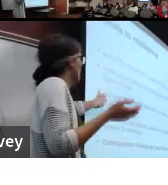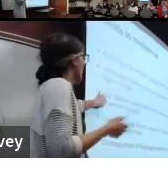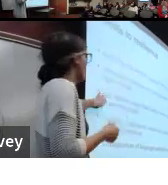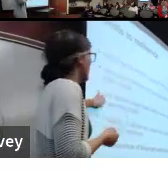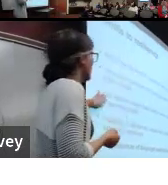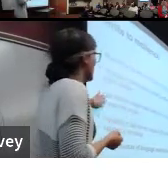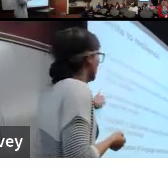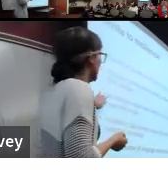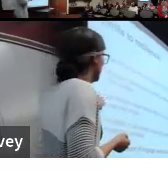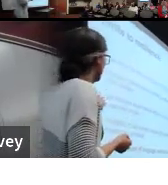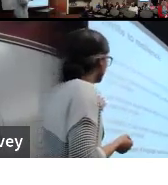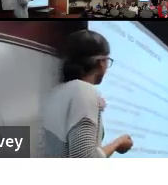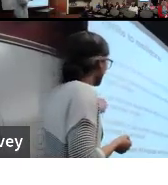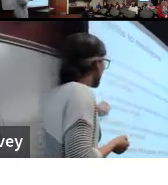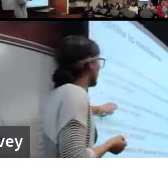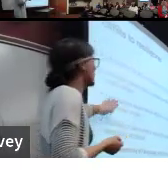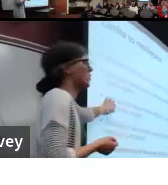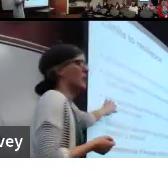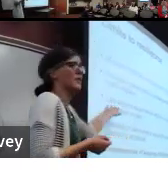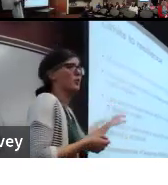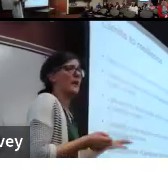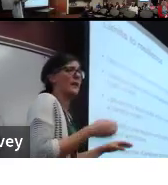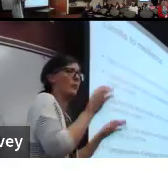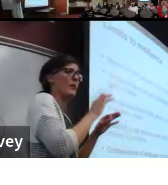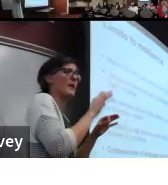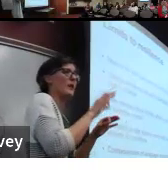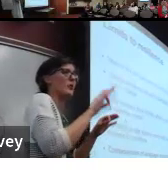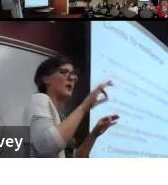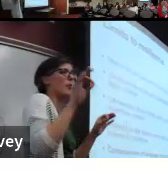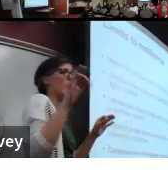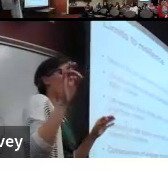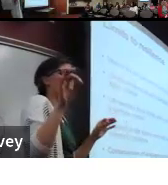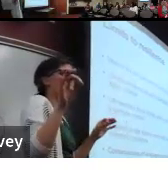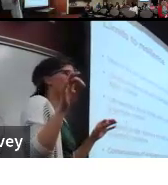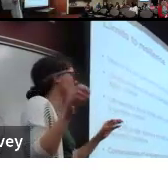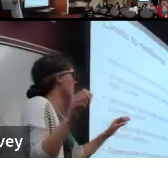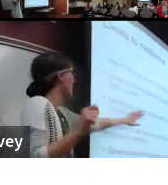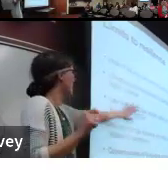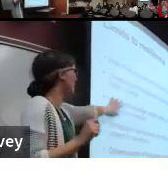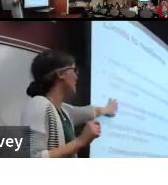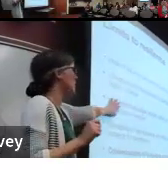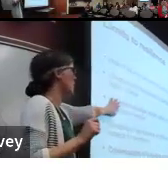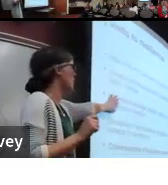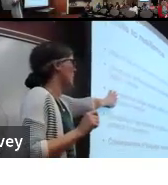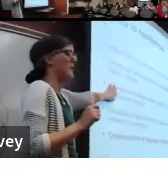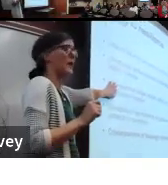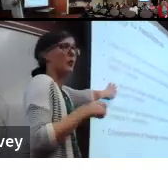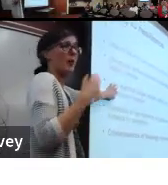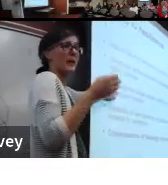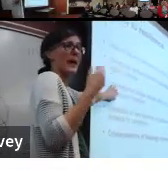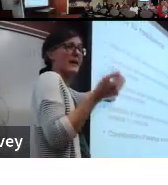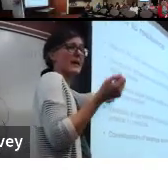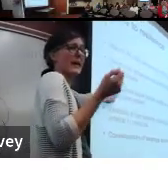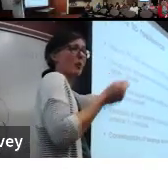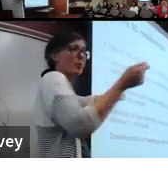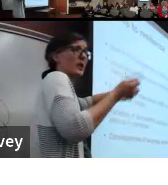narrative, we're not seeing them do it. And what this suggests is really that when they get to tell more complex stories, this will be something that will